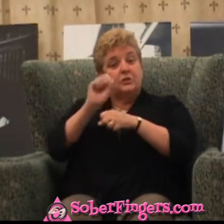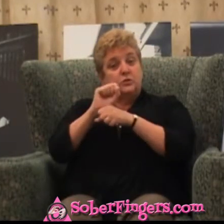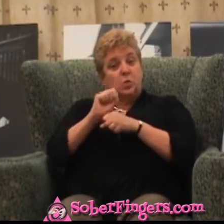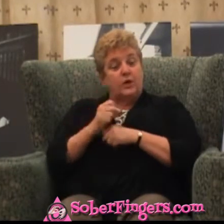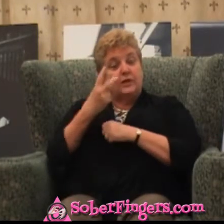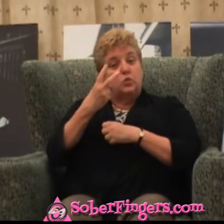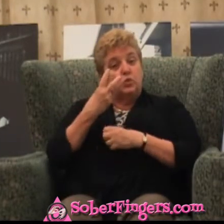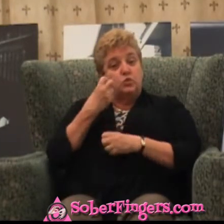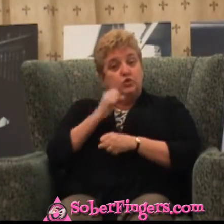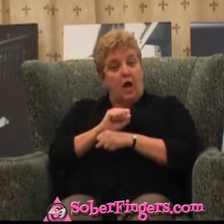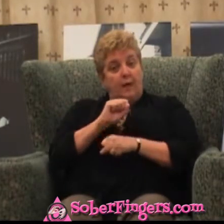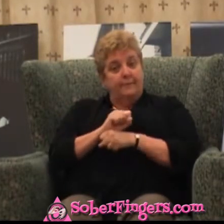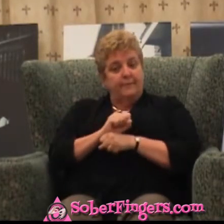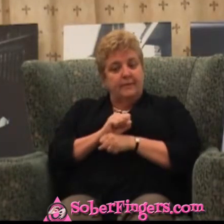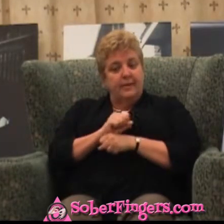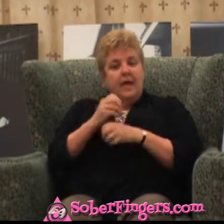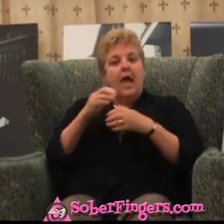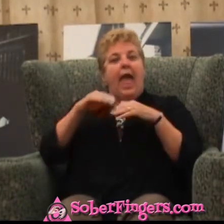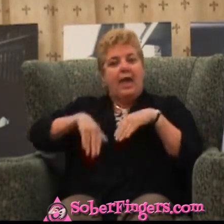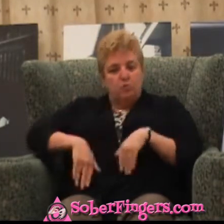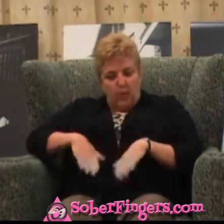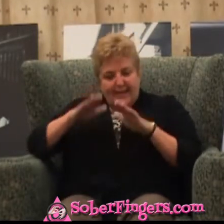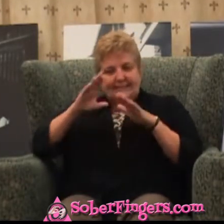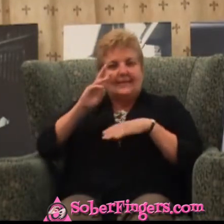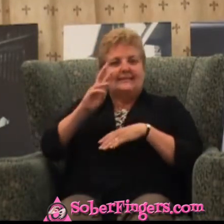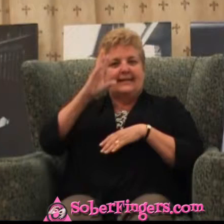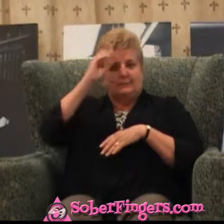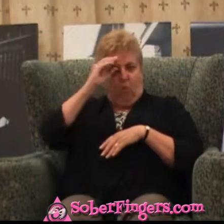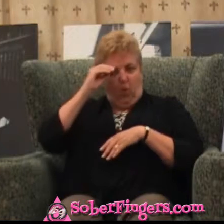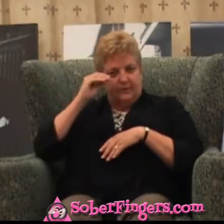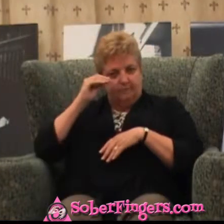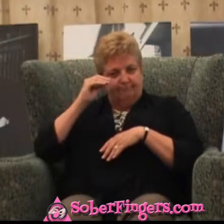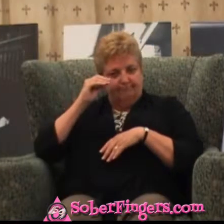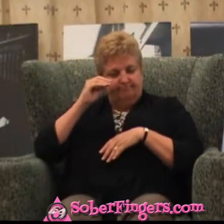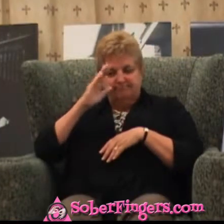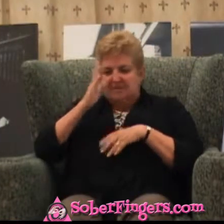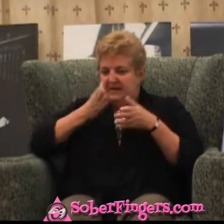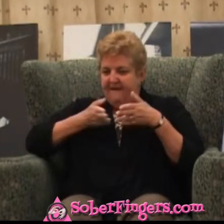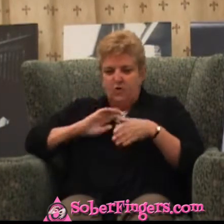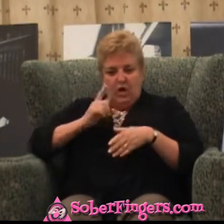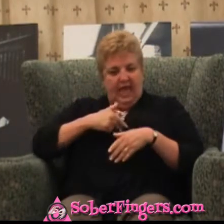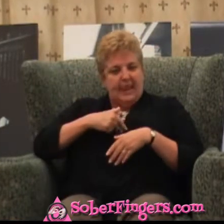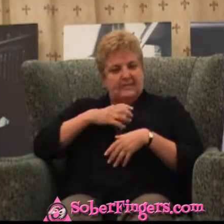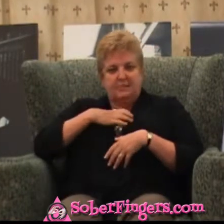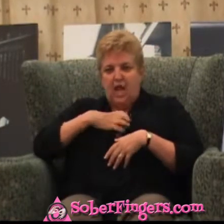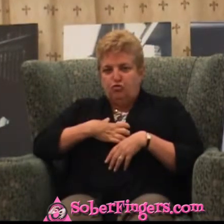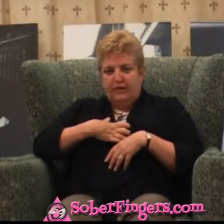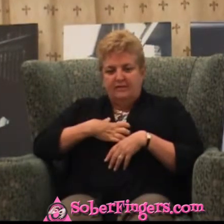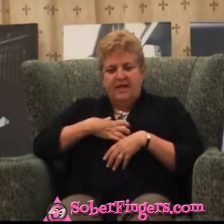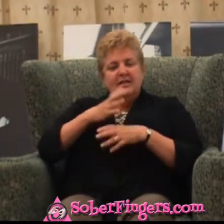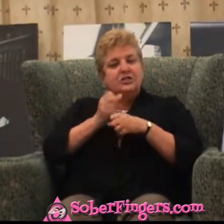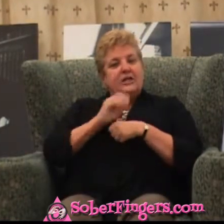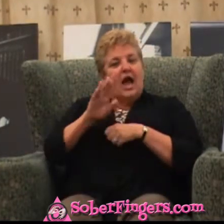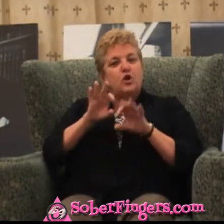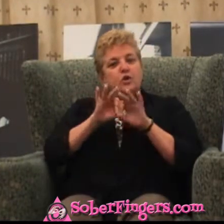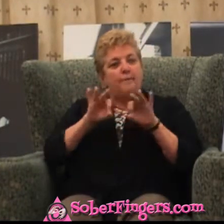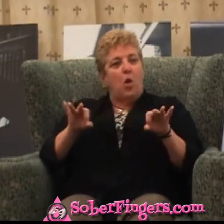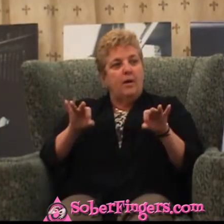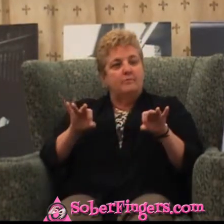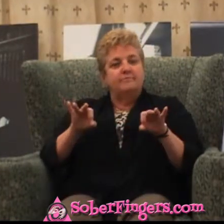jobs, raising 6 boys, never letting us go hungry, getting a diploma. She got that diploma, put 3 of